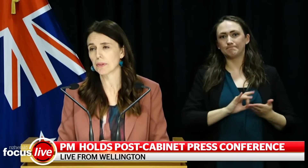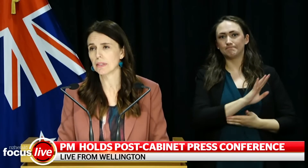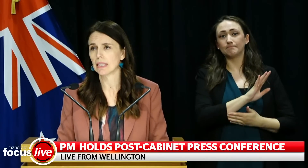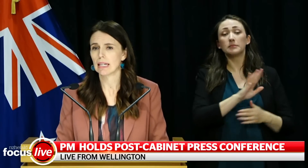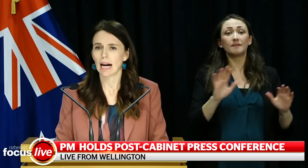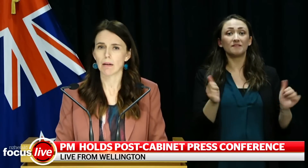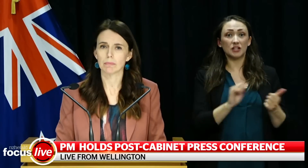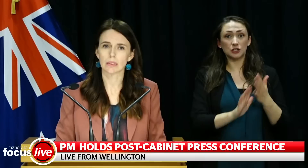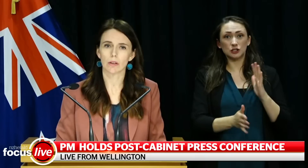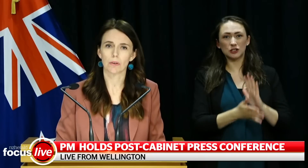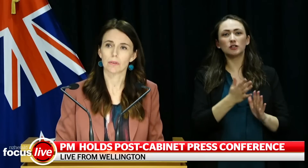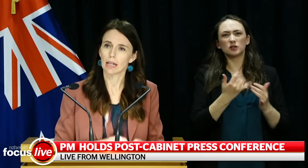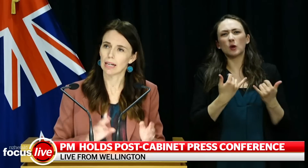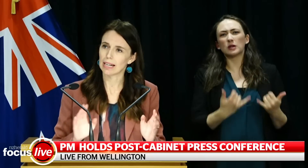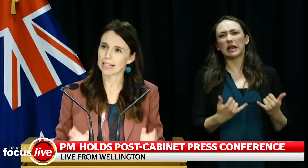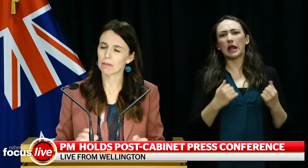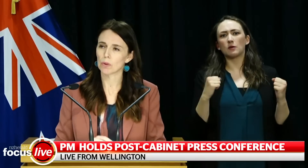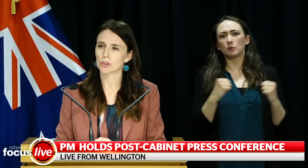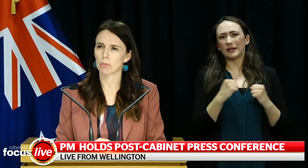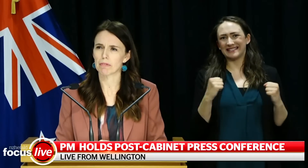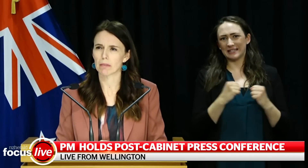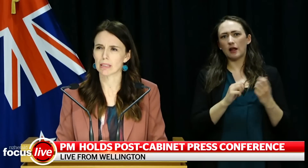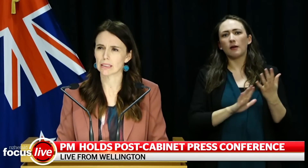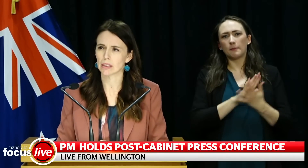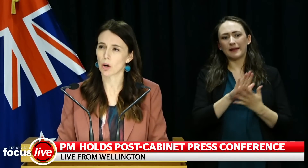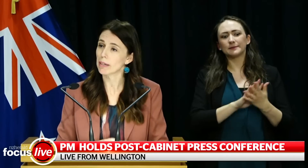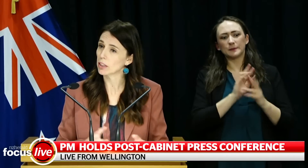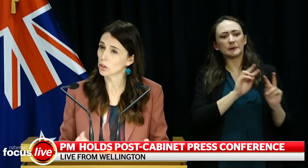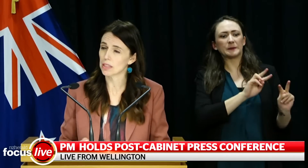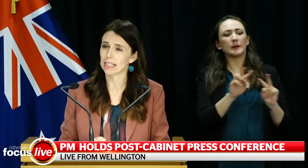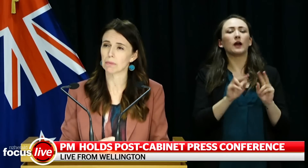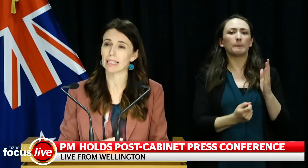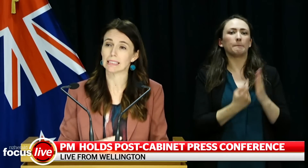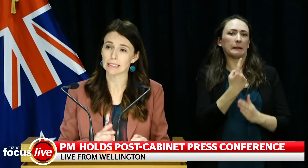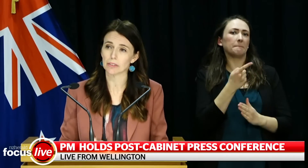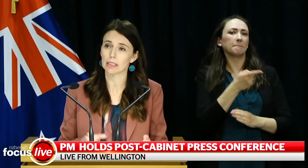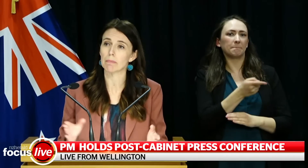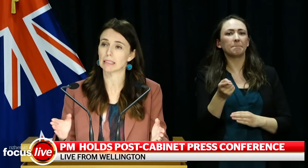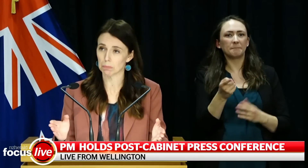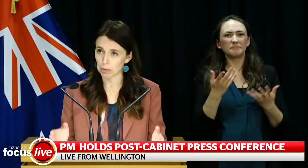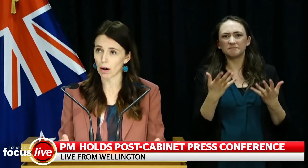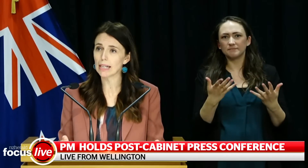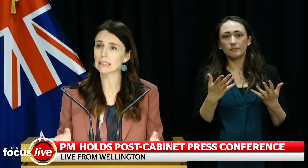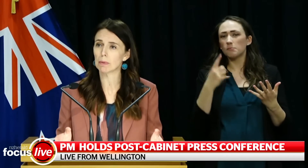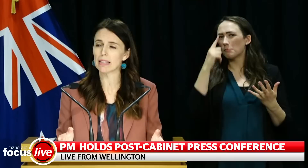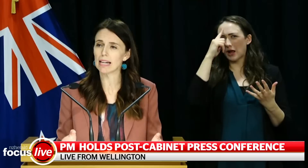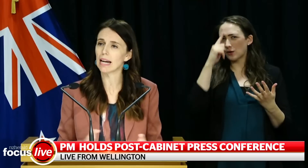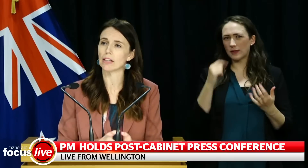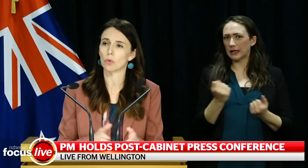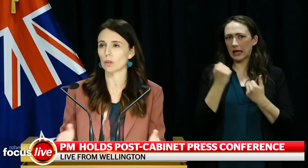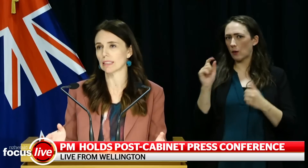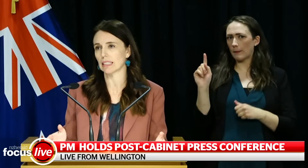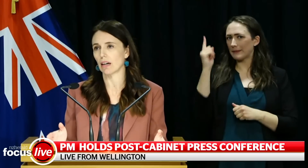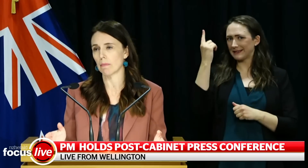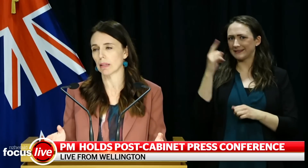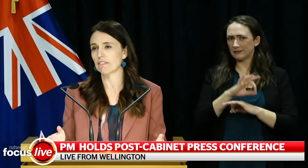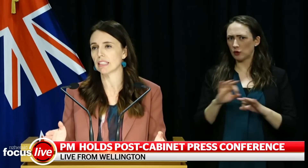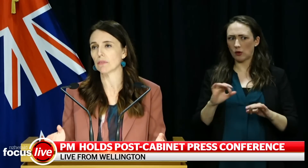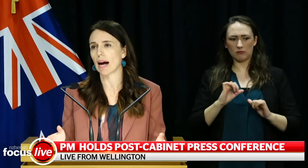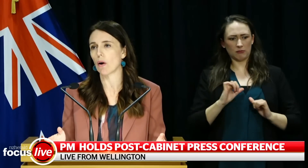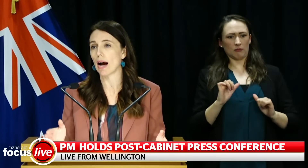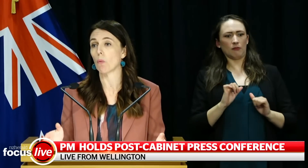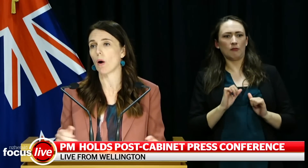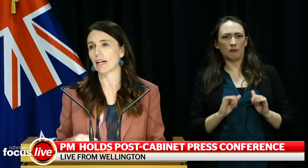come through. So again, whilst it would be for the Minister to comment, I don't think he would necessarily be surprised by that, and nor does it, I